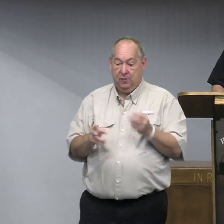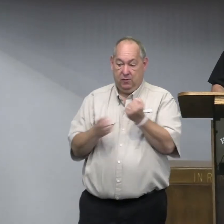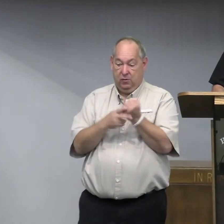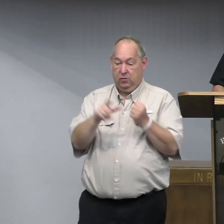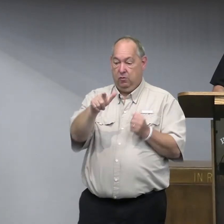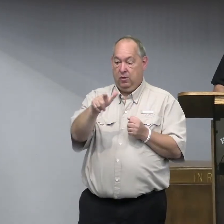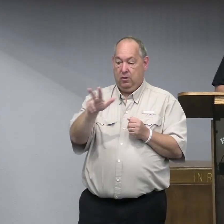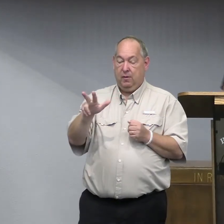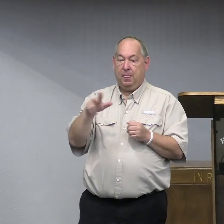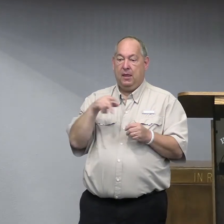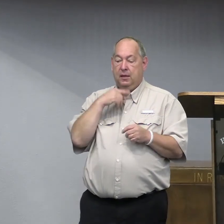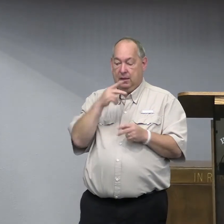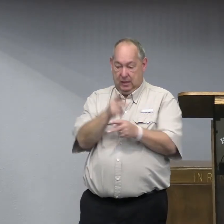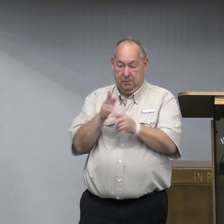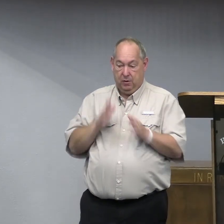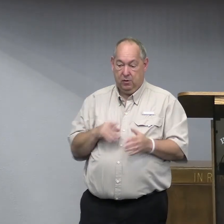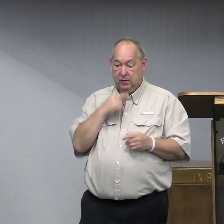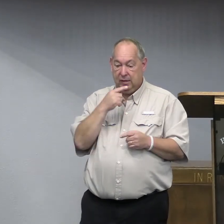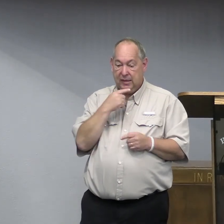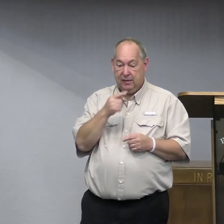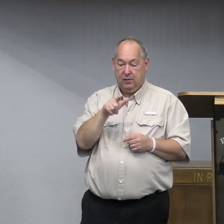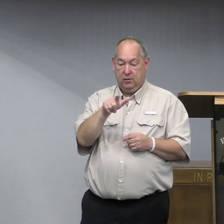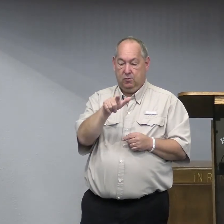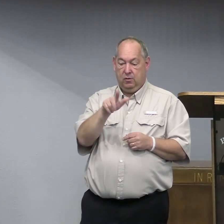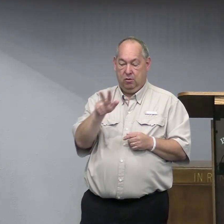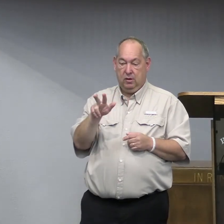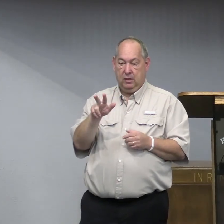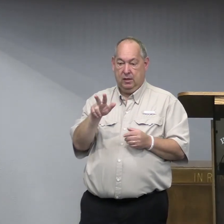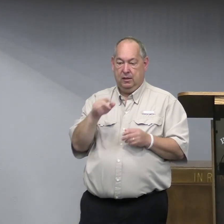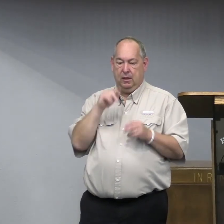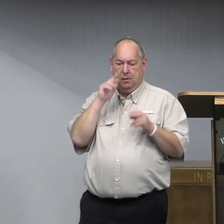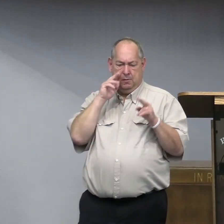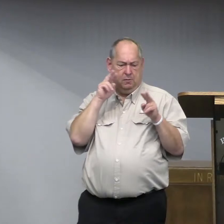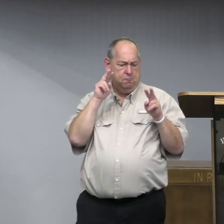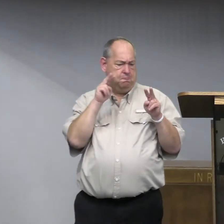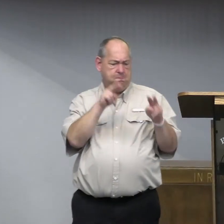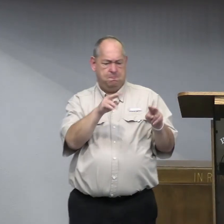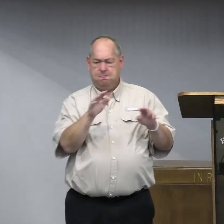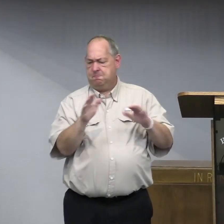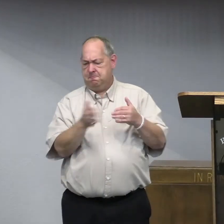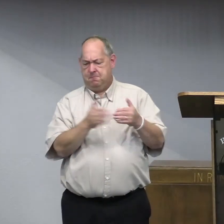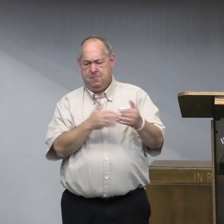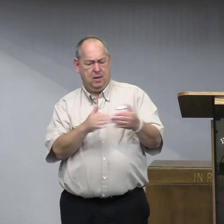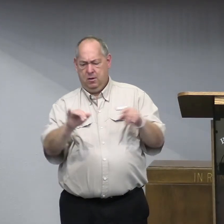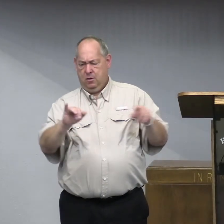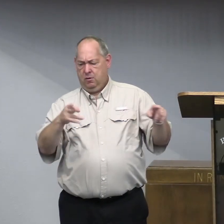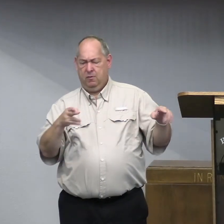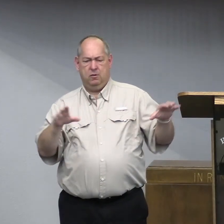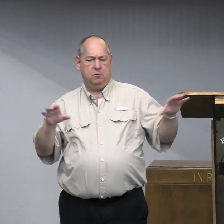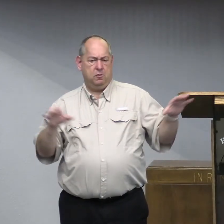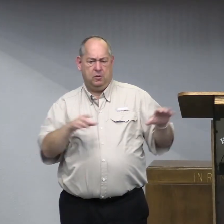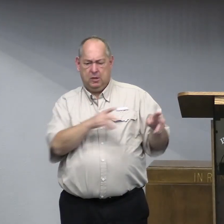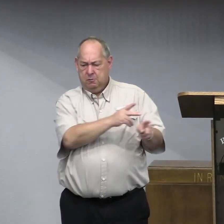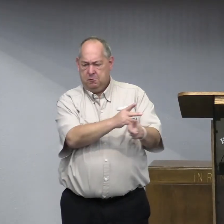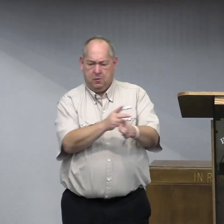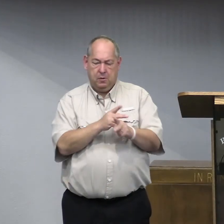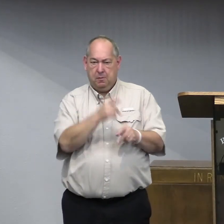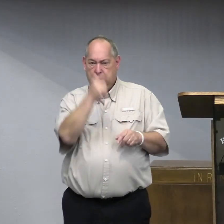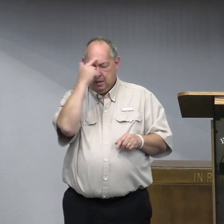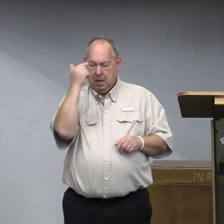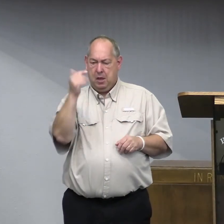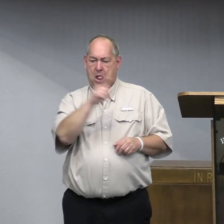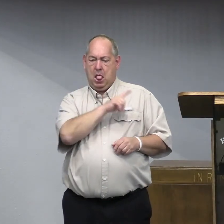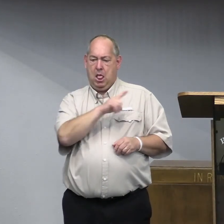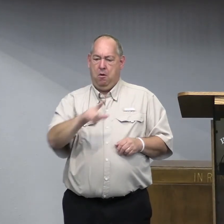23, the keeper of the prison paid no attention to anything that was in Joseph's charge because